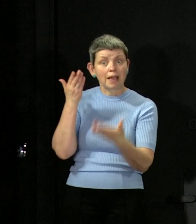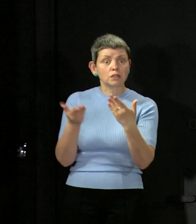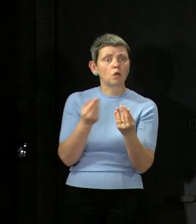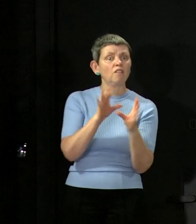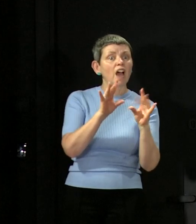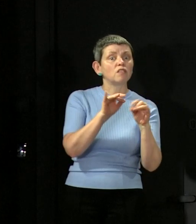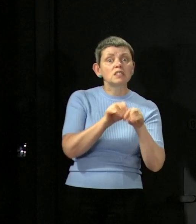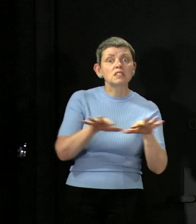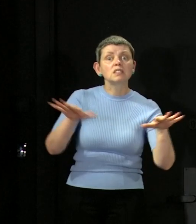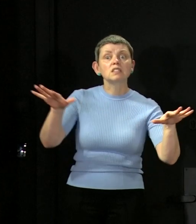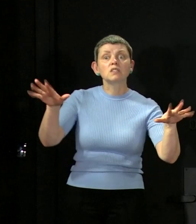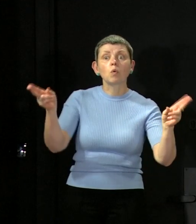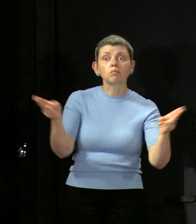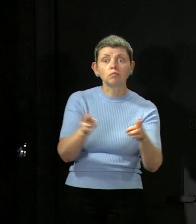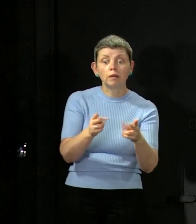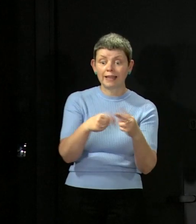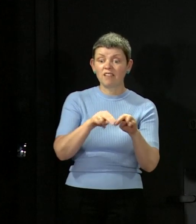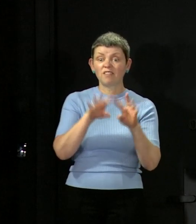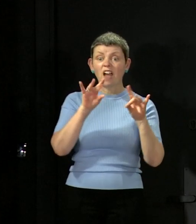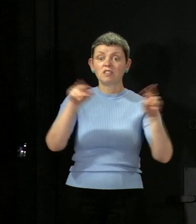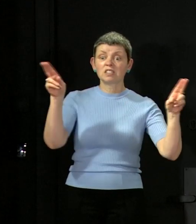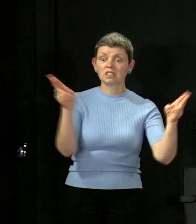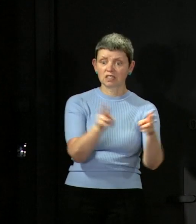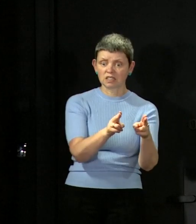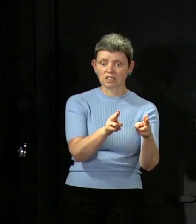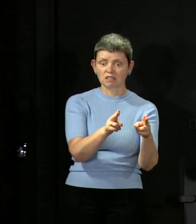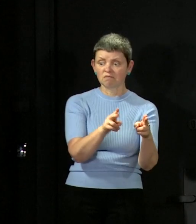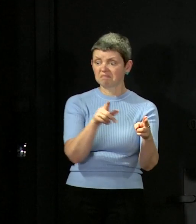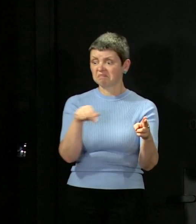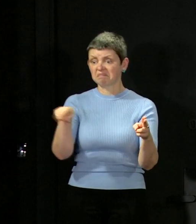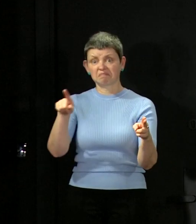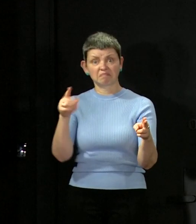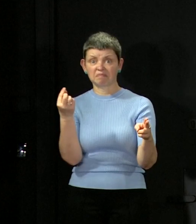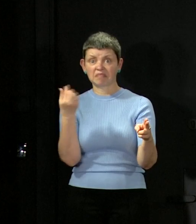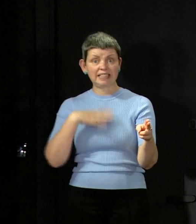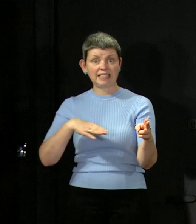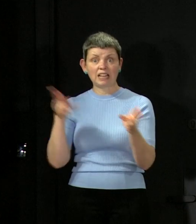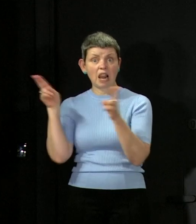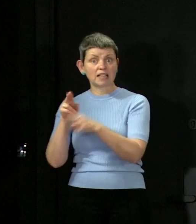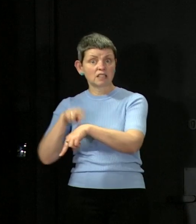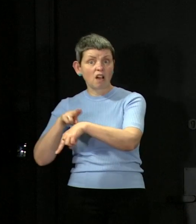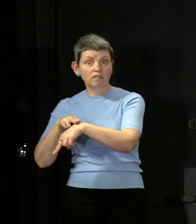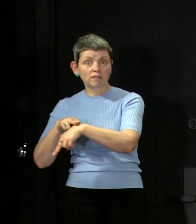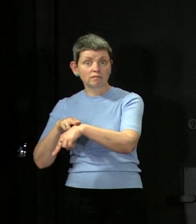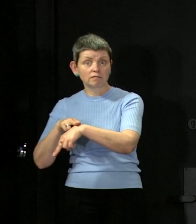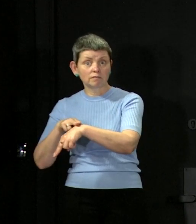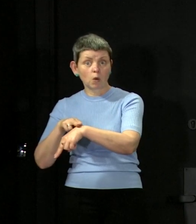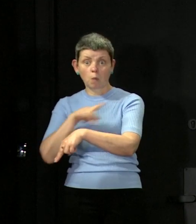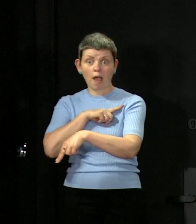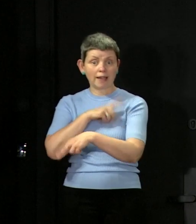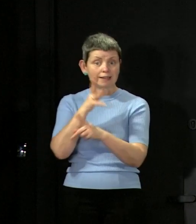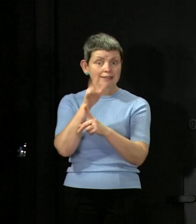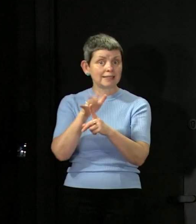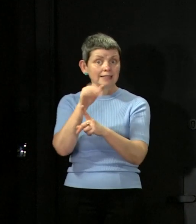virus. And the more we suppress the virus, the fewer people that will have the virus, so the fewer people that will have symptoms, and the fewer people that will need